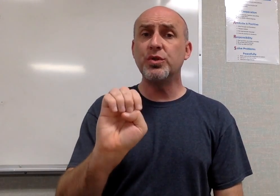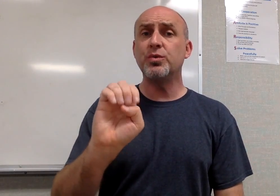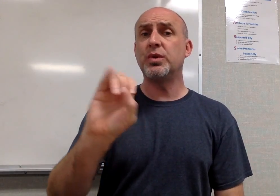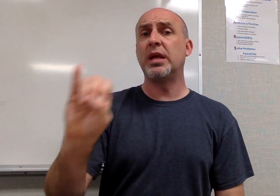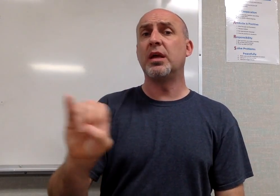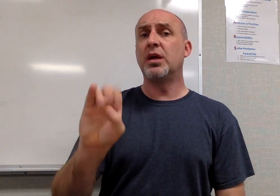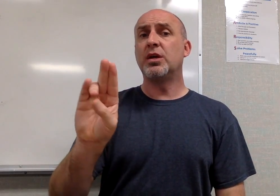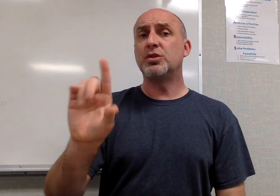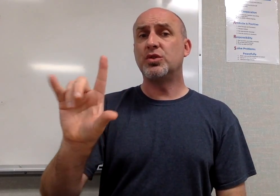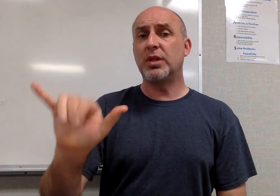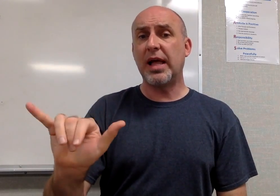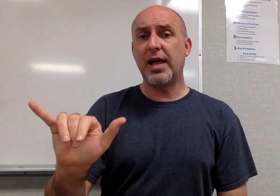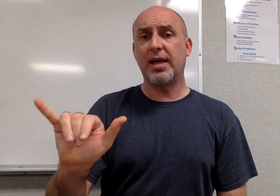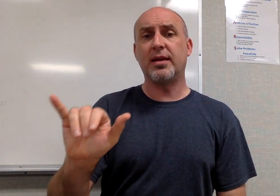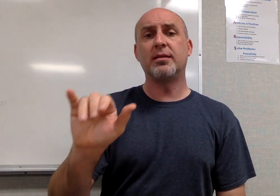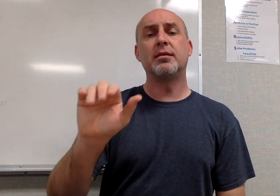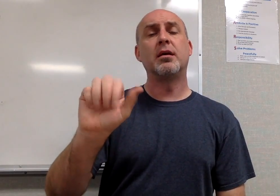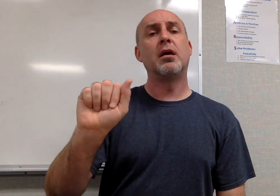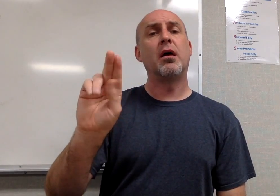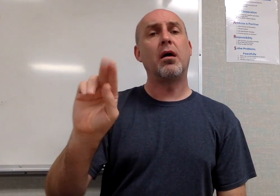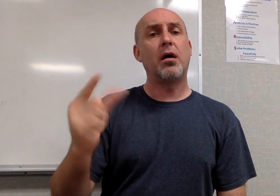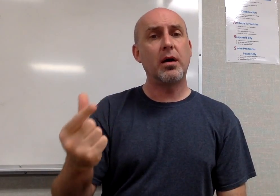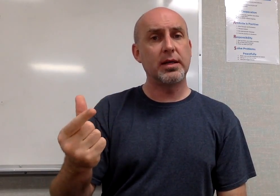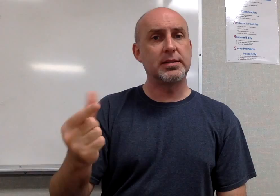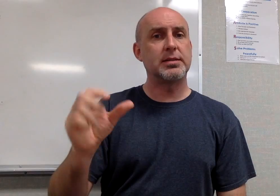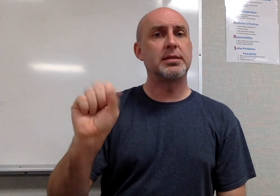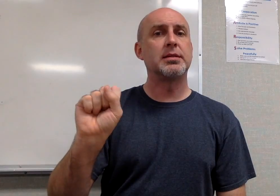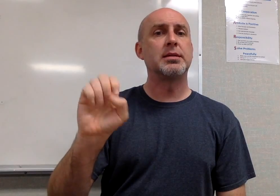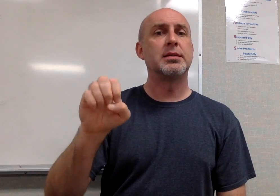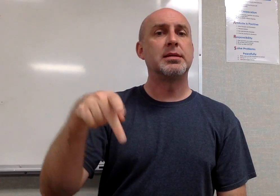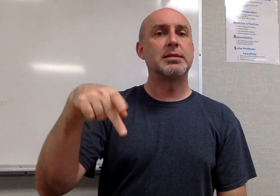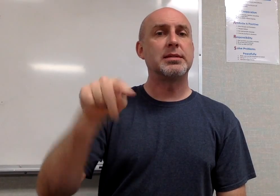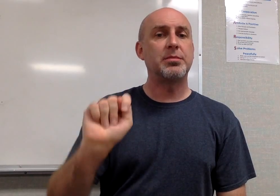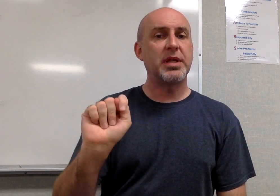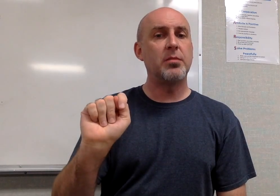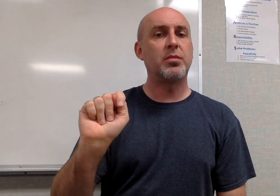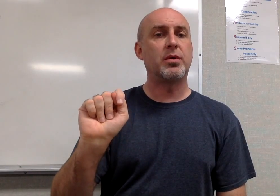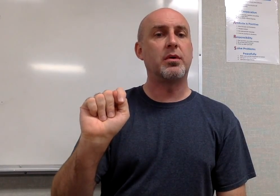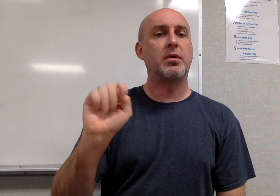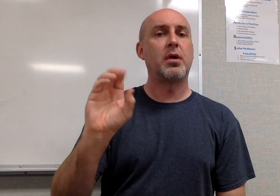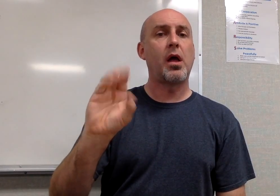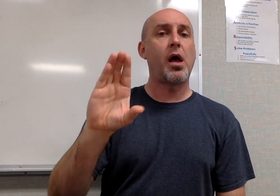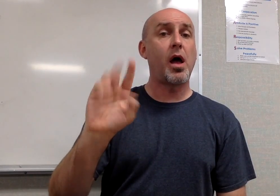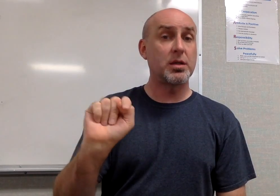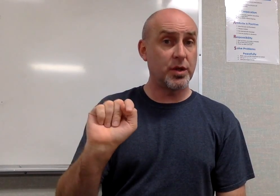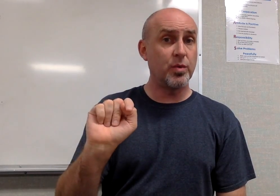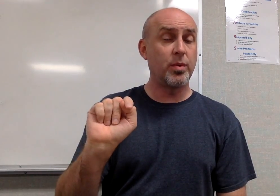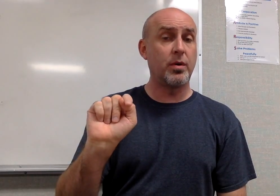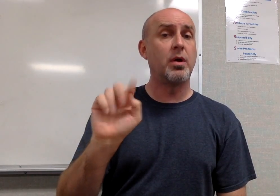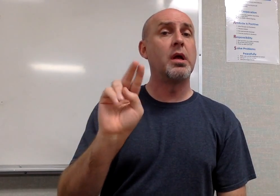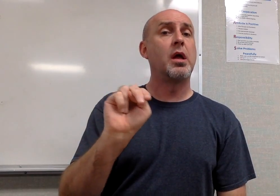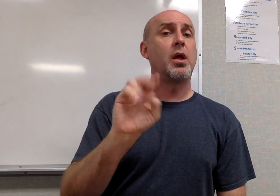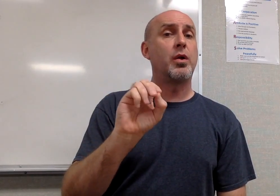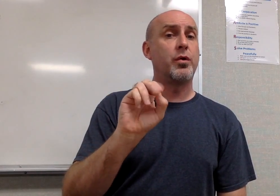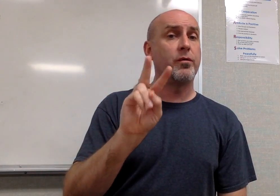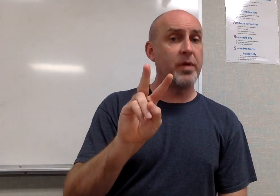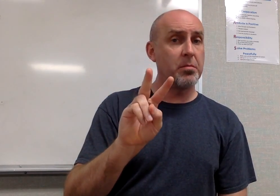June, July, August, September, October,